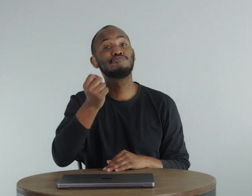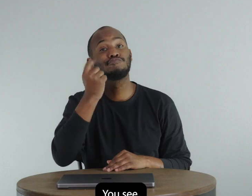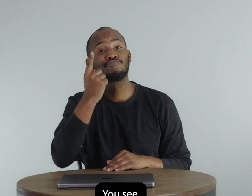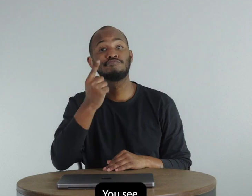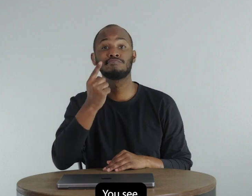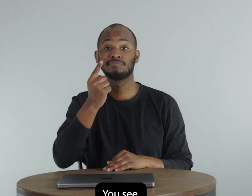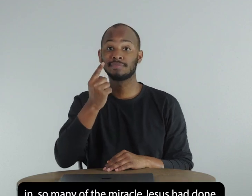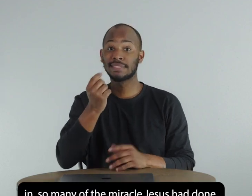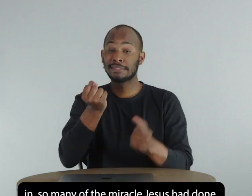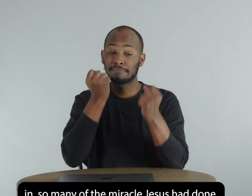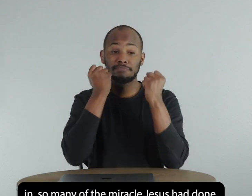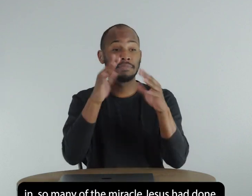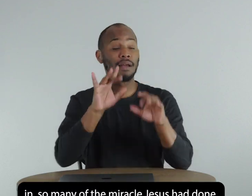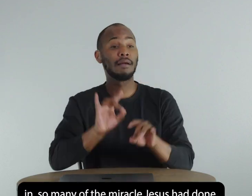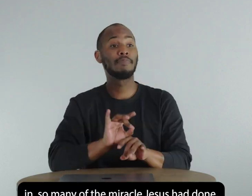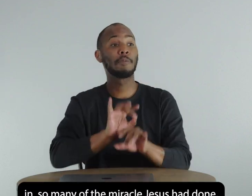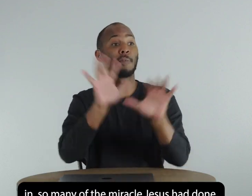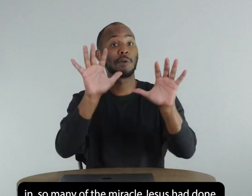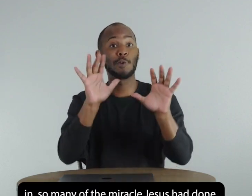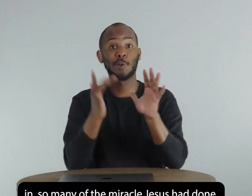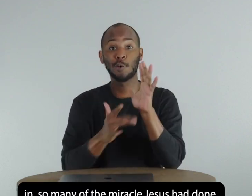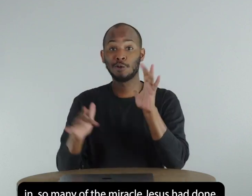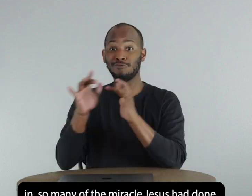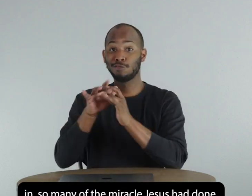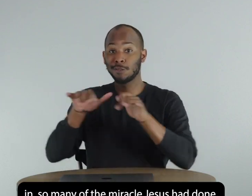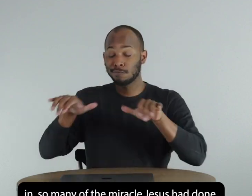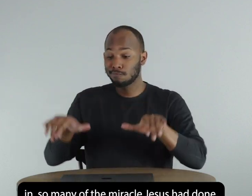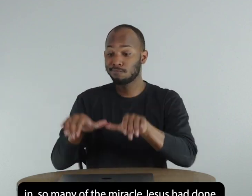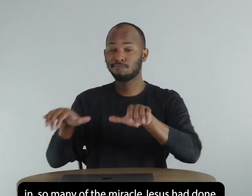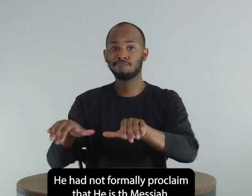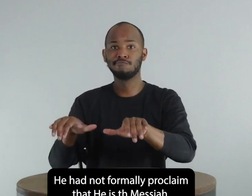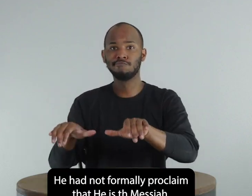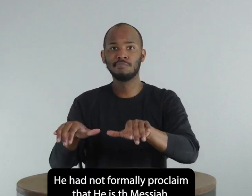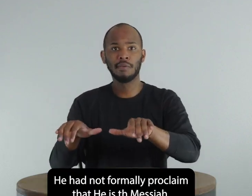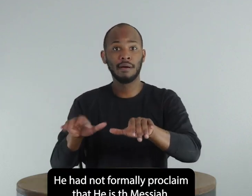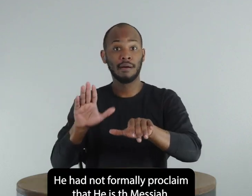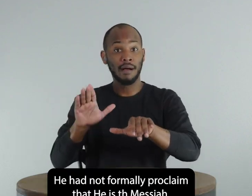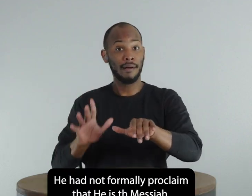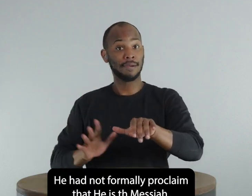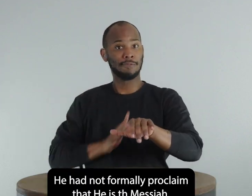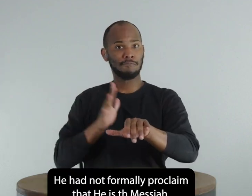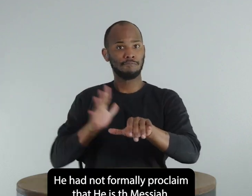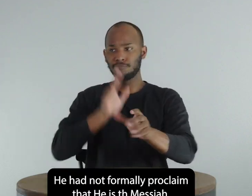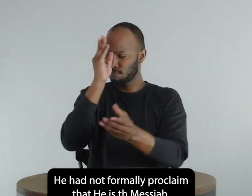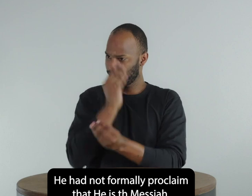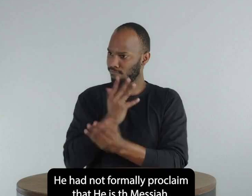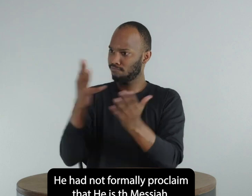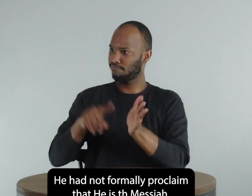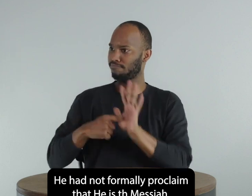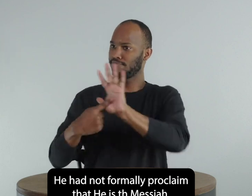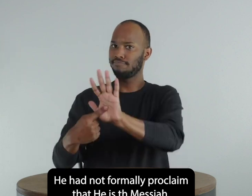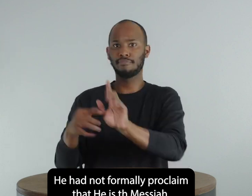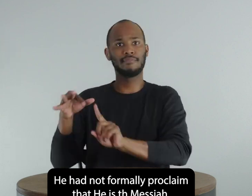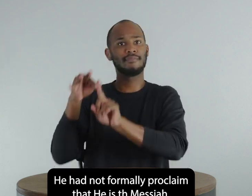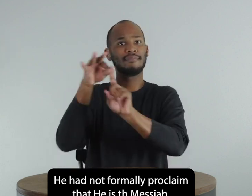You see, in so many of the miracles that Jesus had done, he had not formally proclaimed that he is the Messiah.